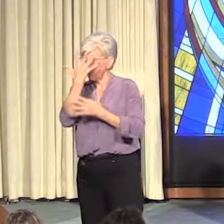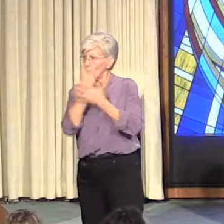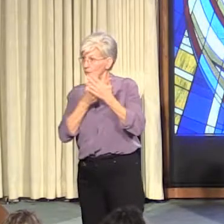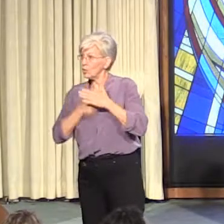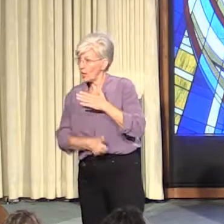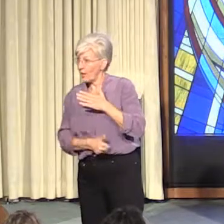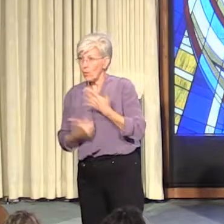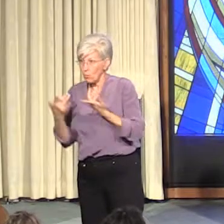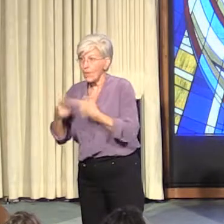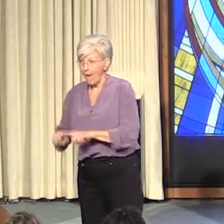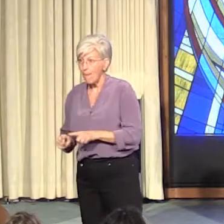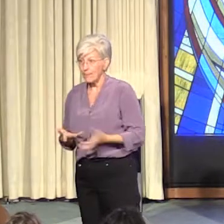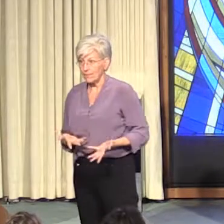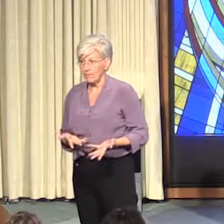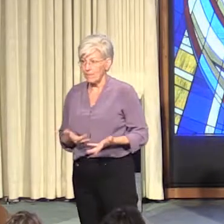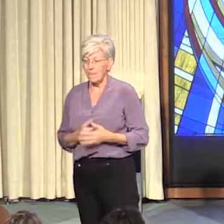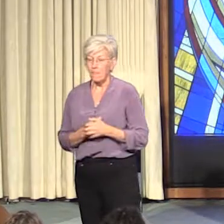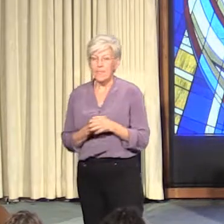result.